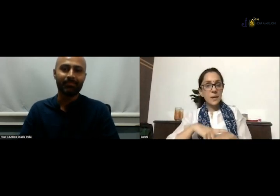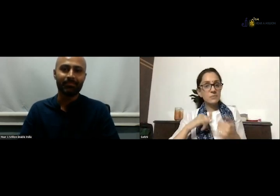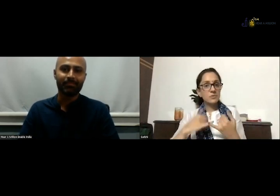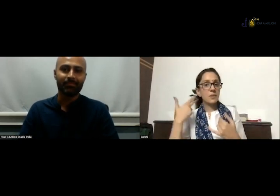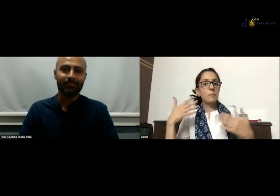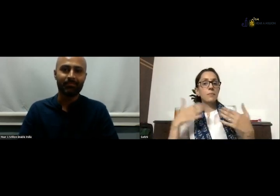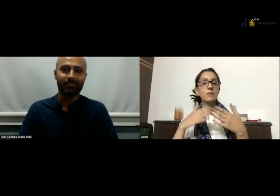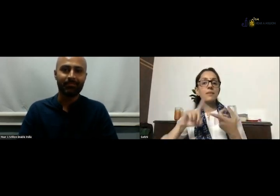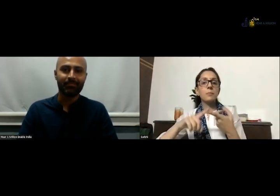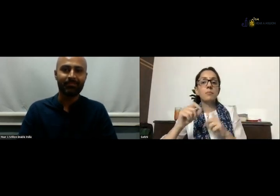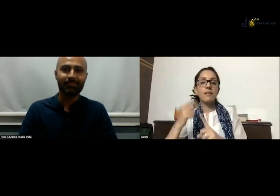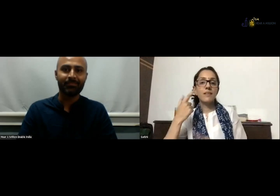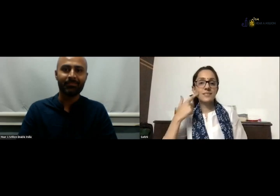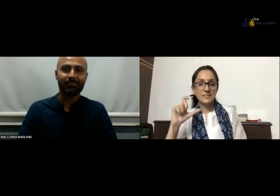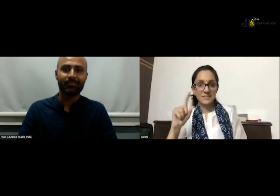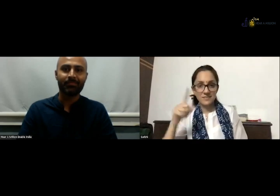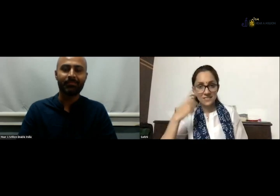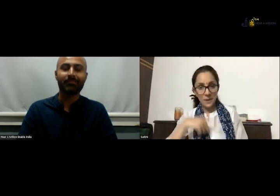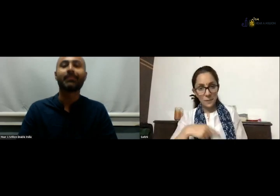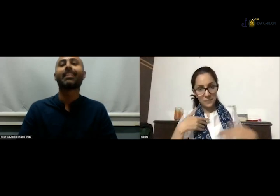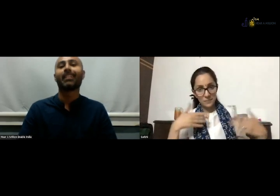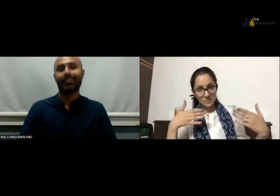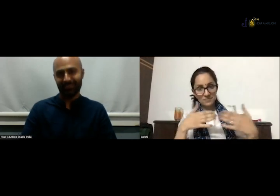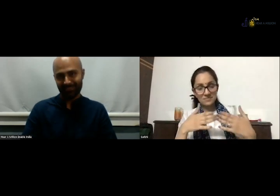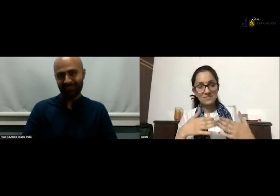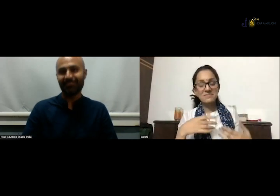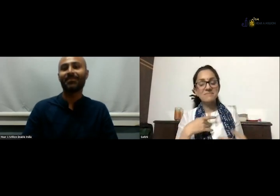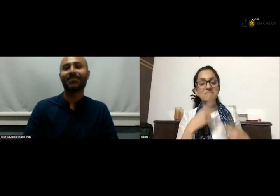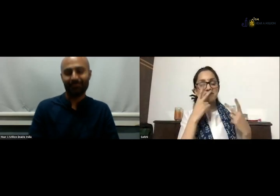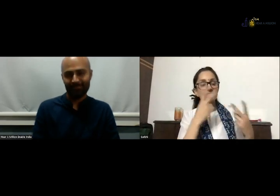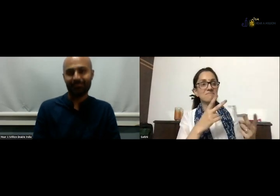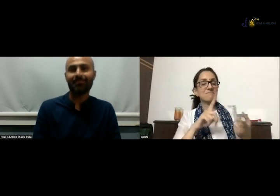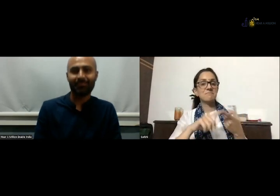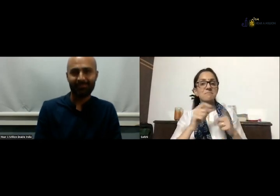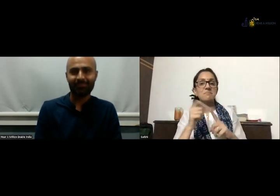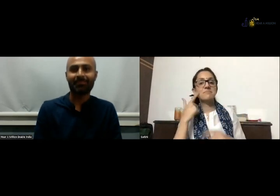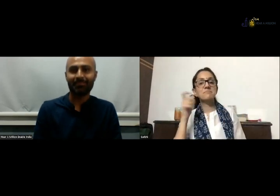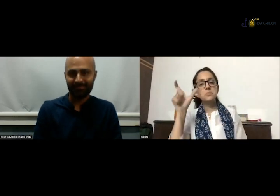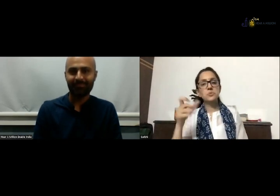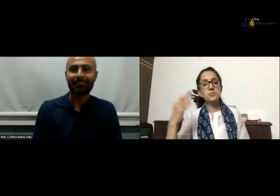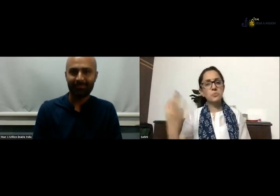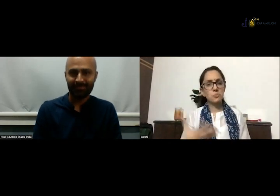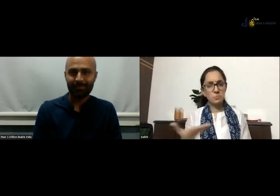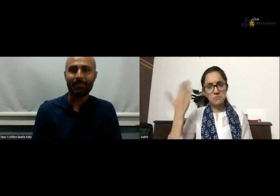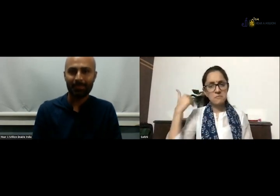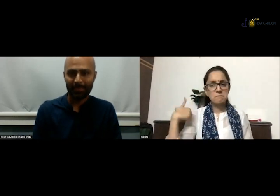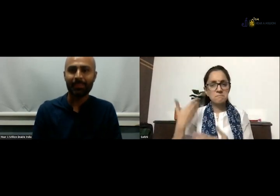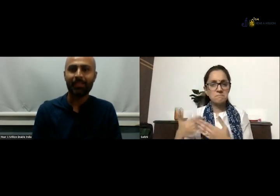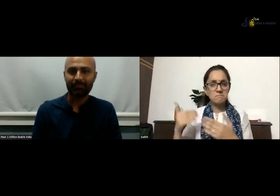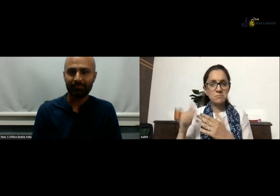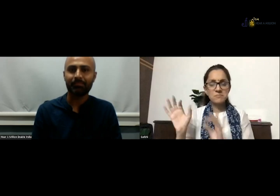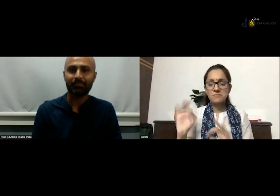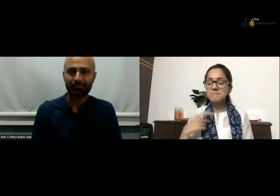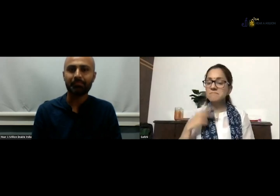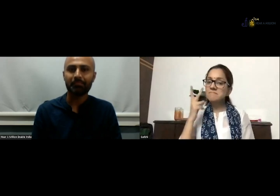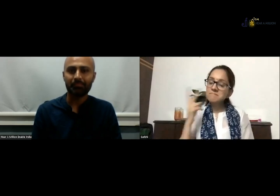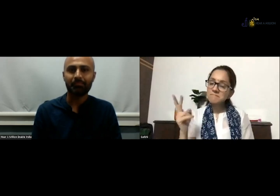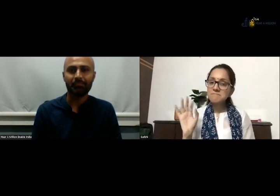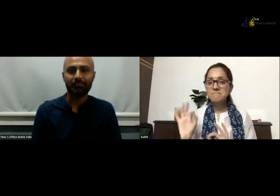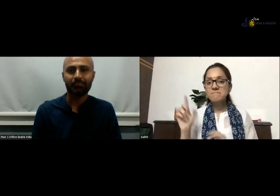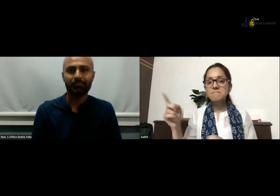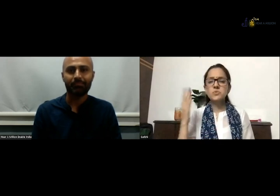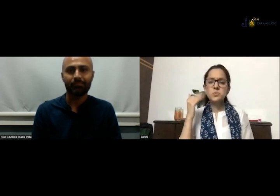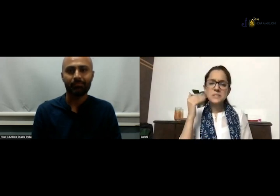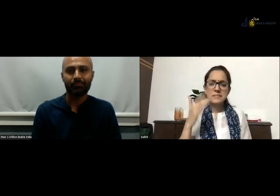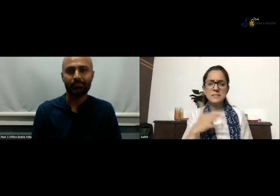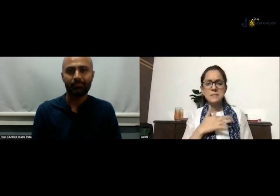many things to say about her. So first time when I met with Sudamini,